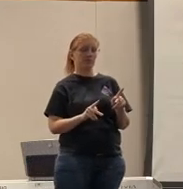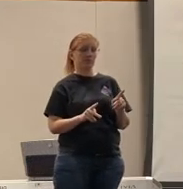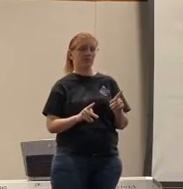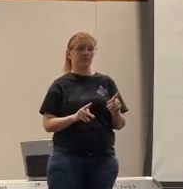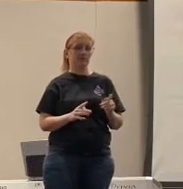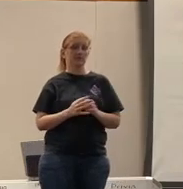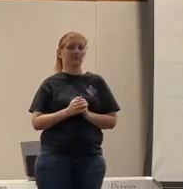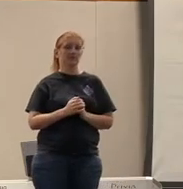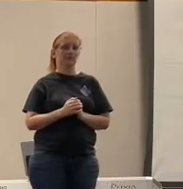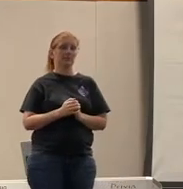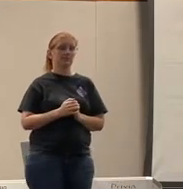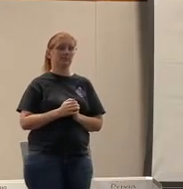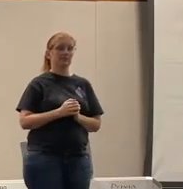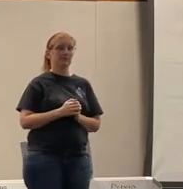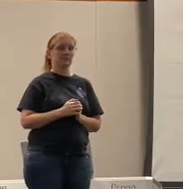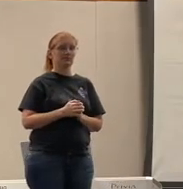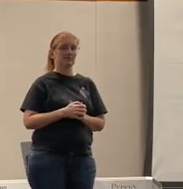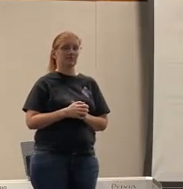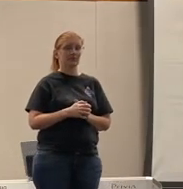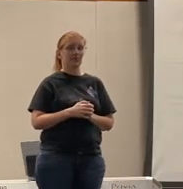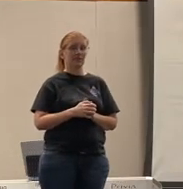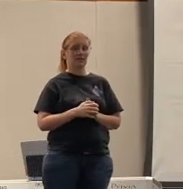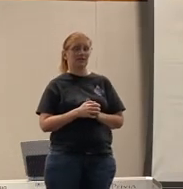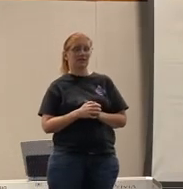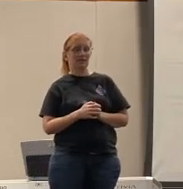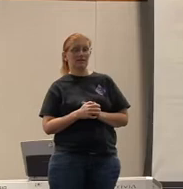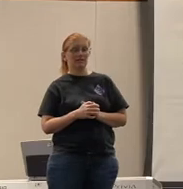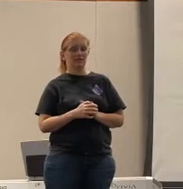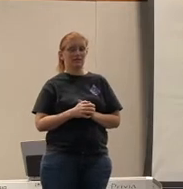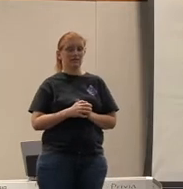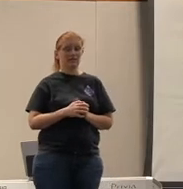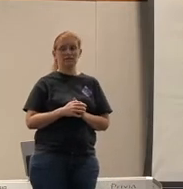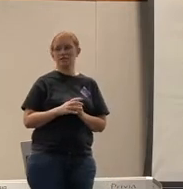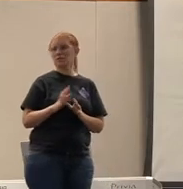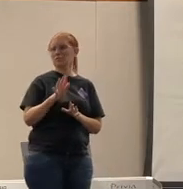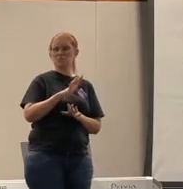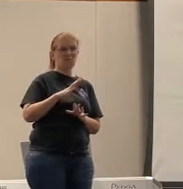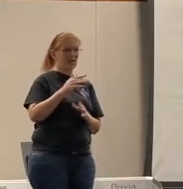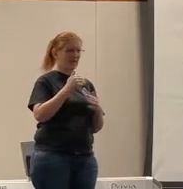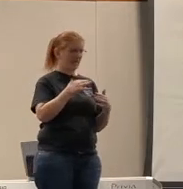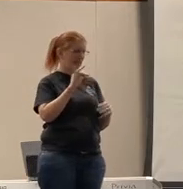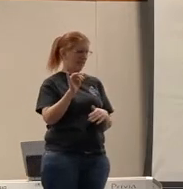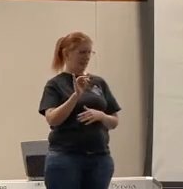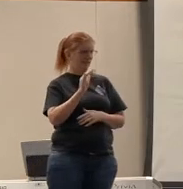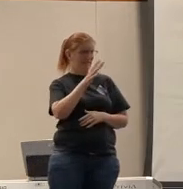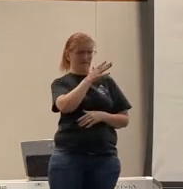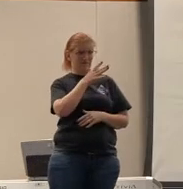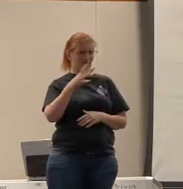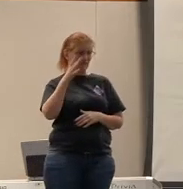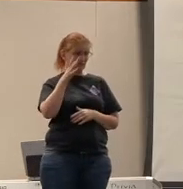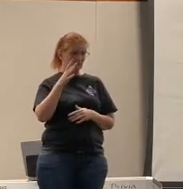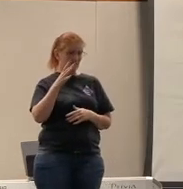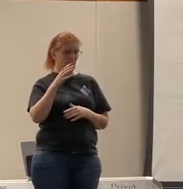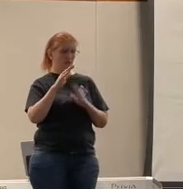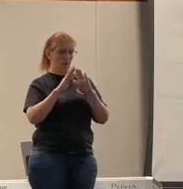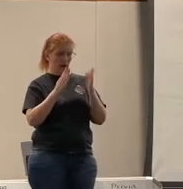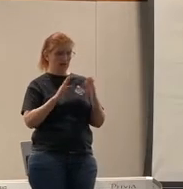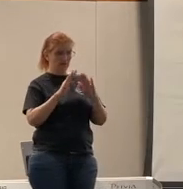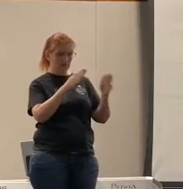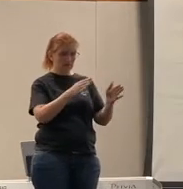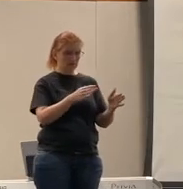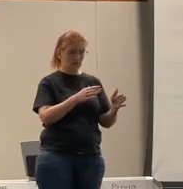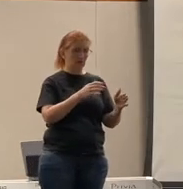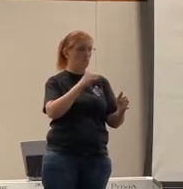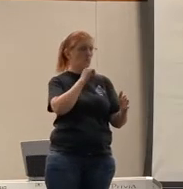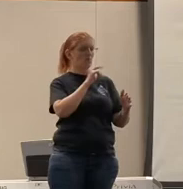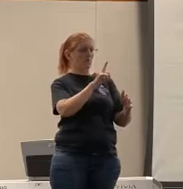like, I wouldn't want to say farmhouses, but they were farmhouses that were on like two or three lots. You know what I mean? They weren't